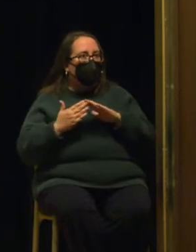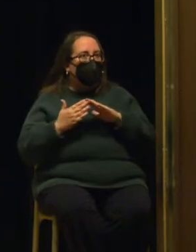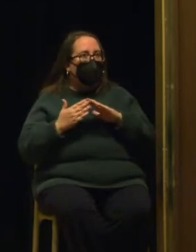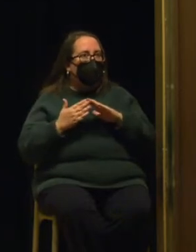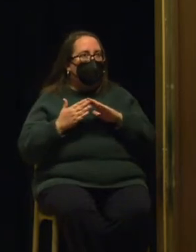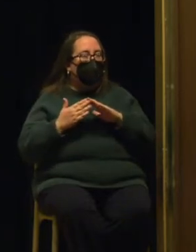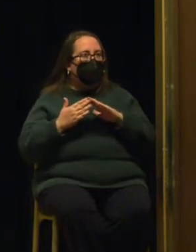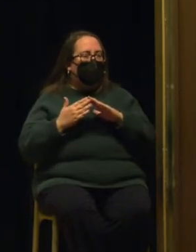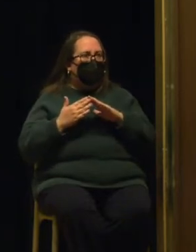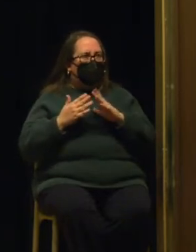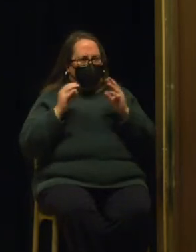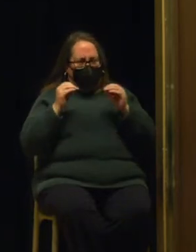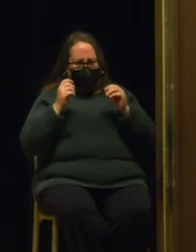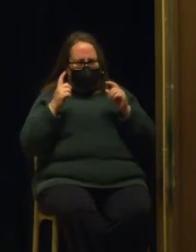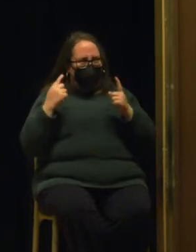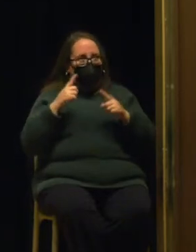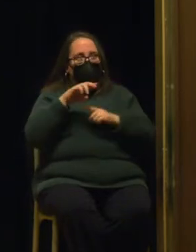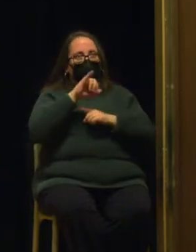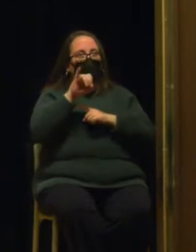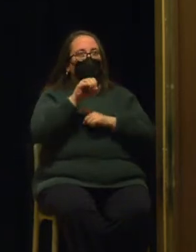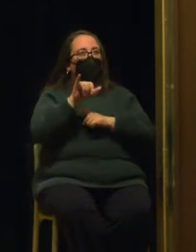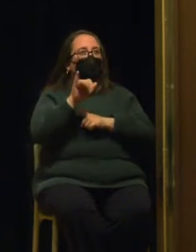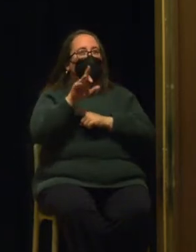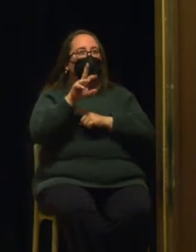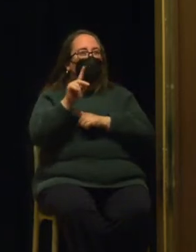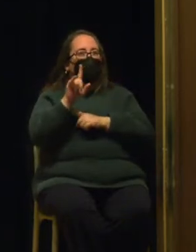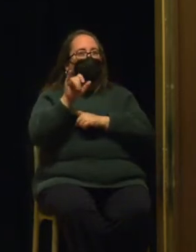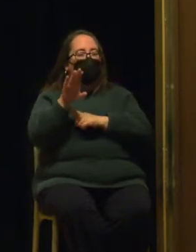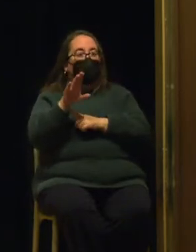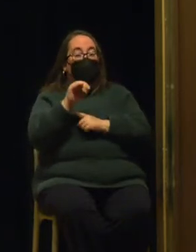Joy Luck Club or something. And